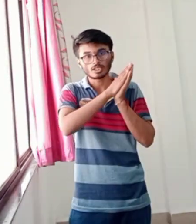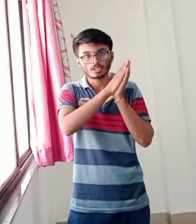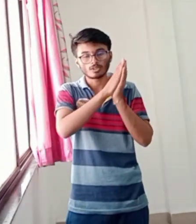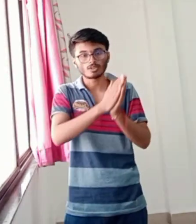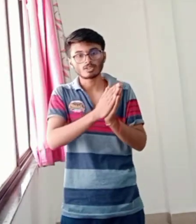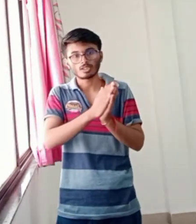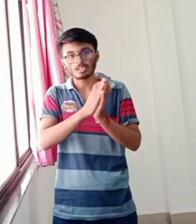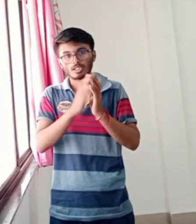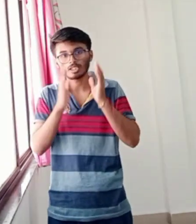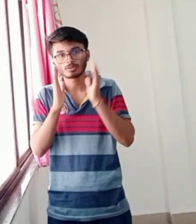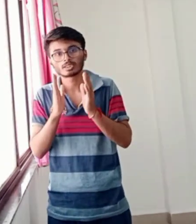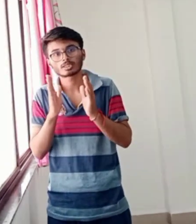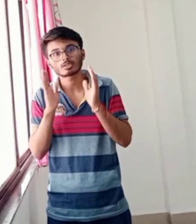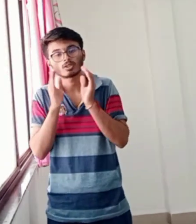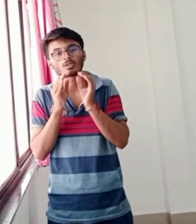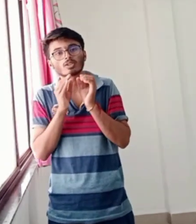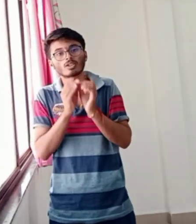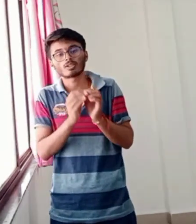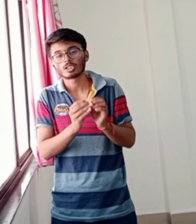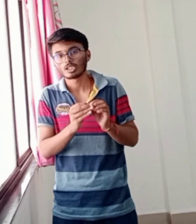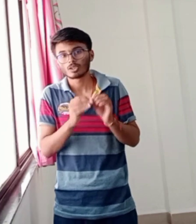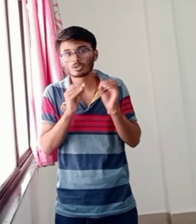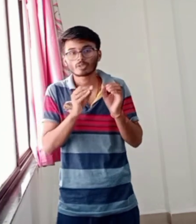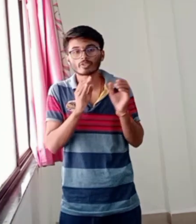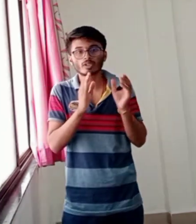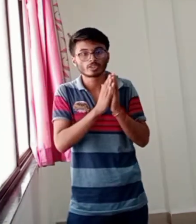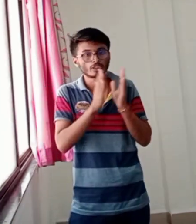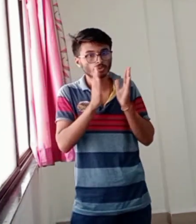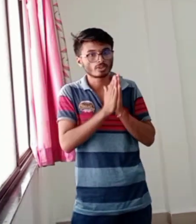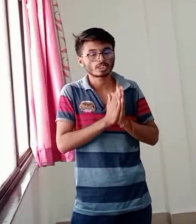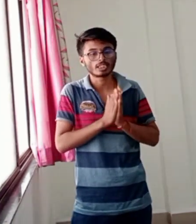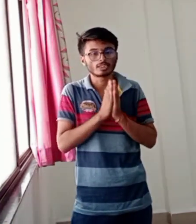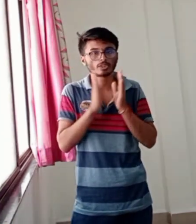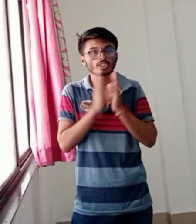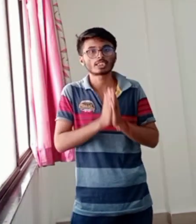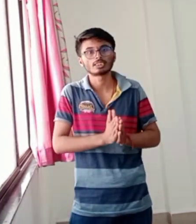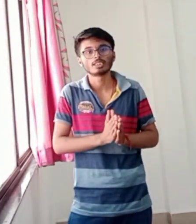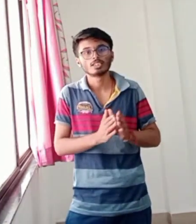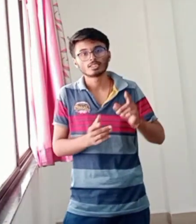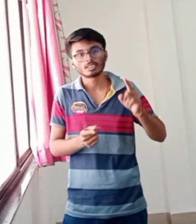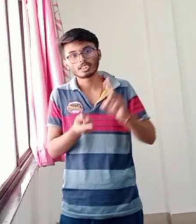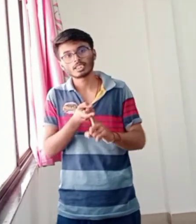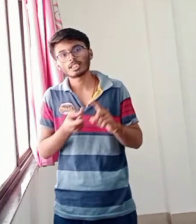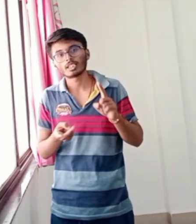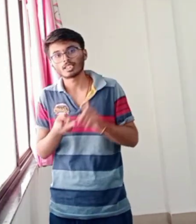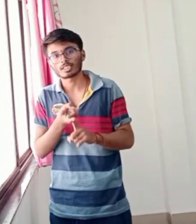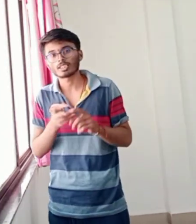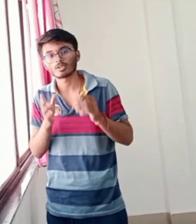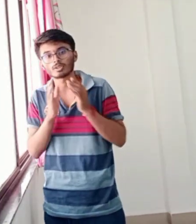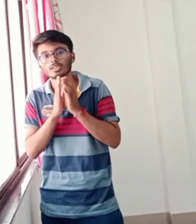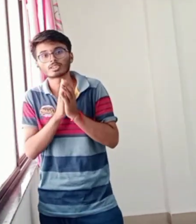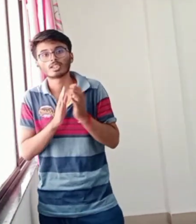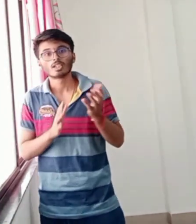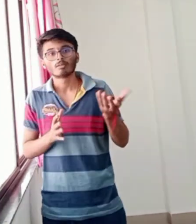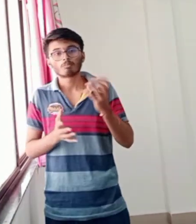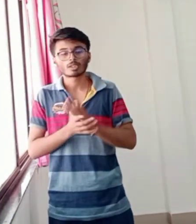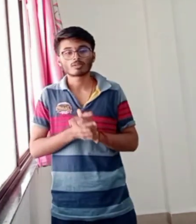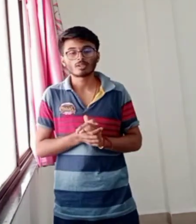all I have discussed whole topic of the nucleic acid in DNA and RNA, how